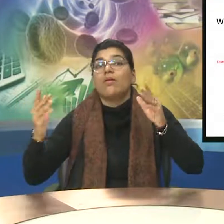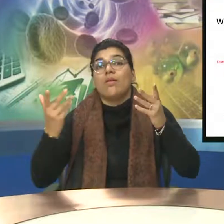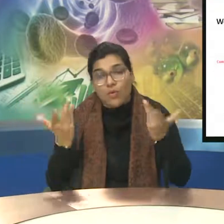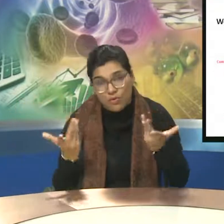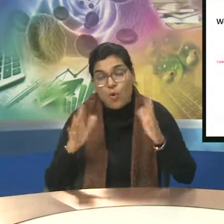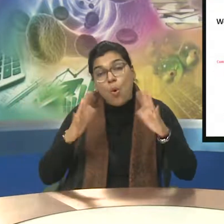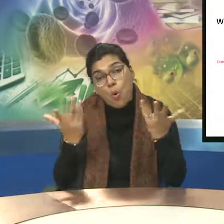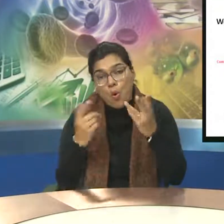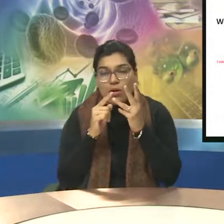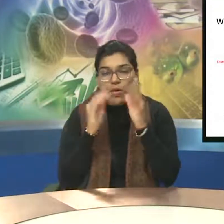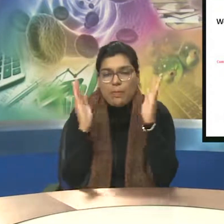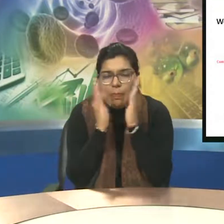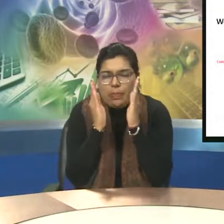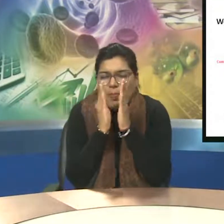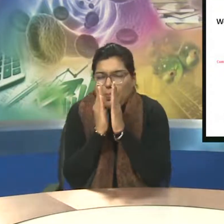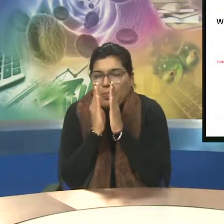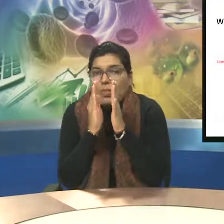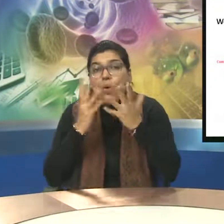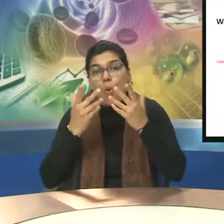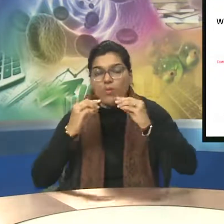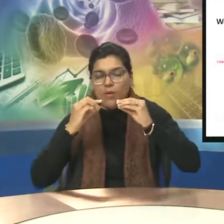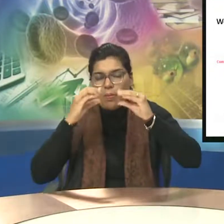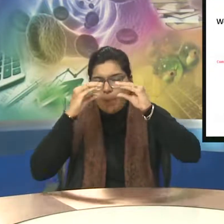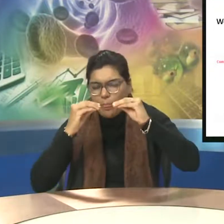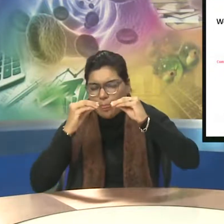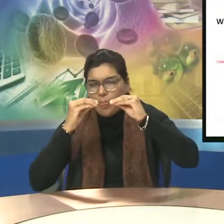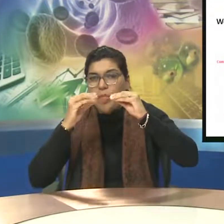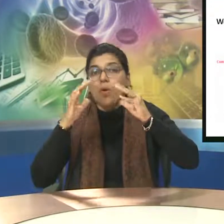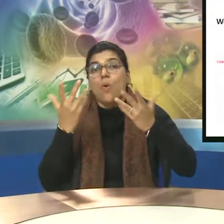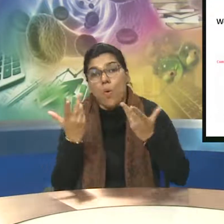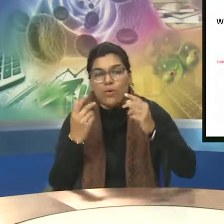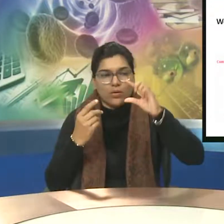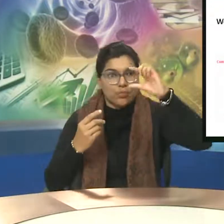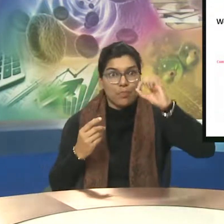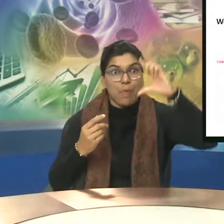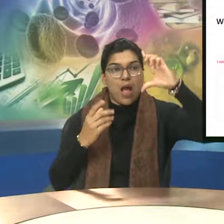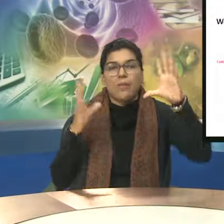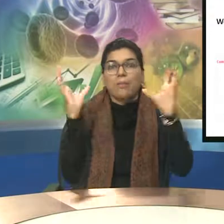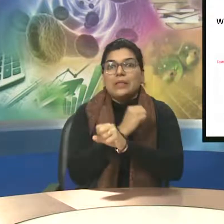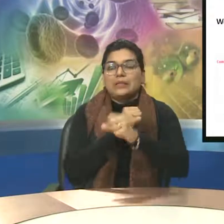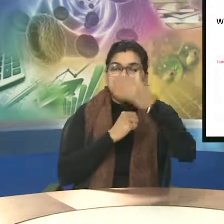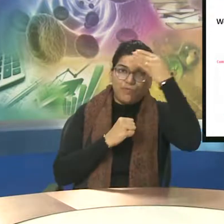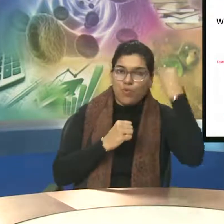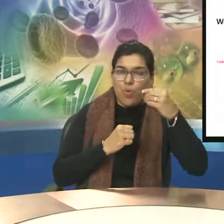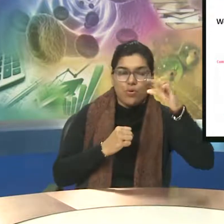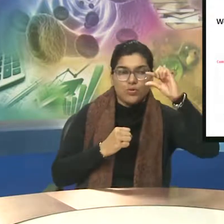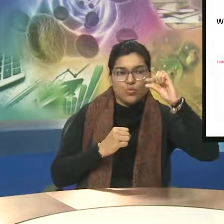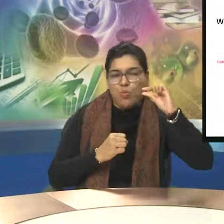that you have written a wrong spelling of particular